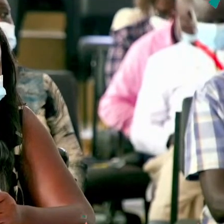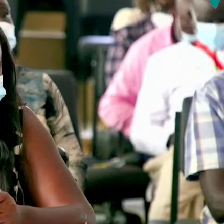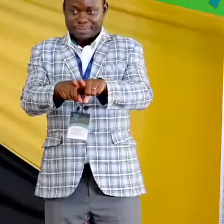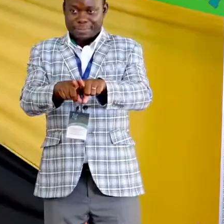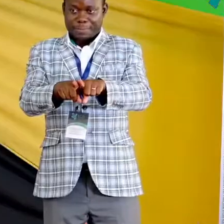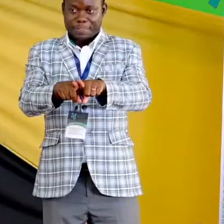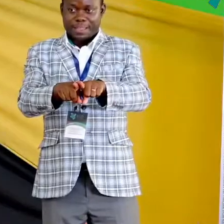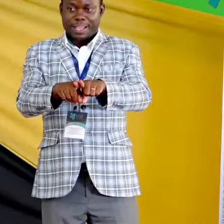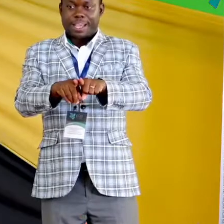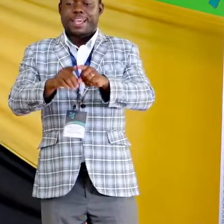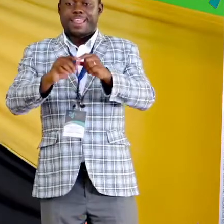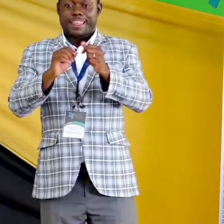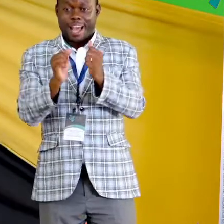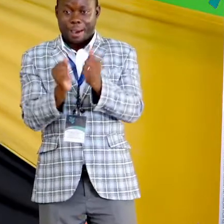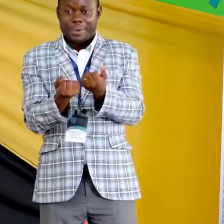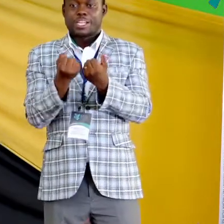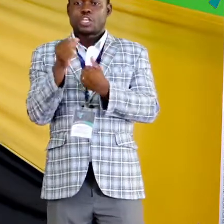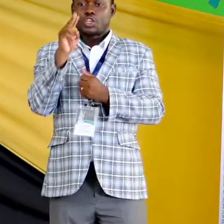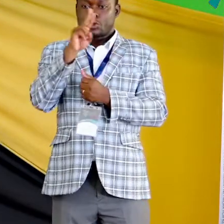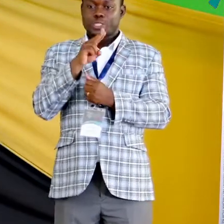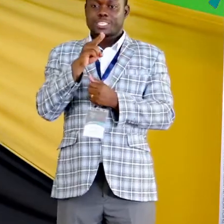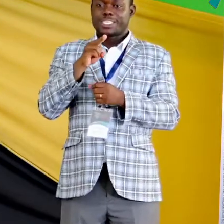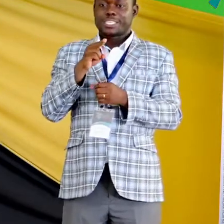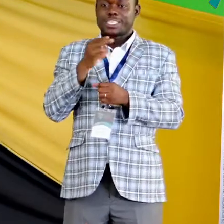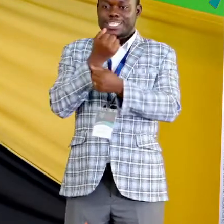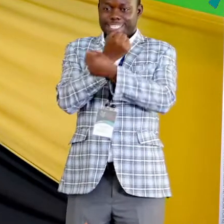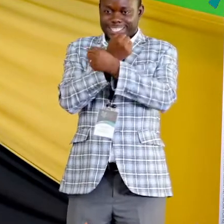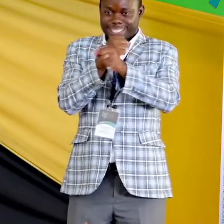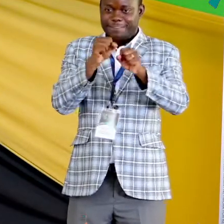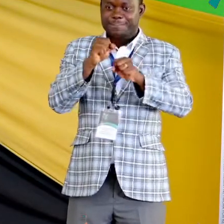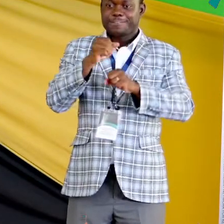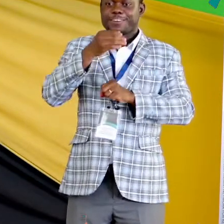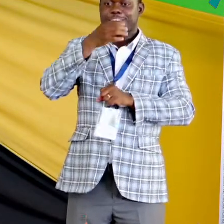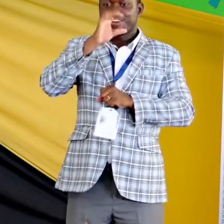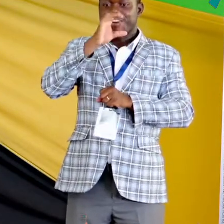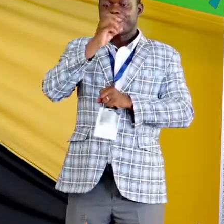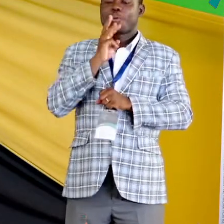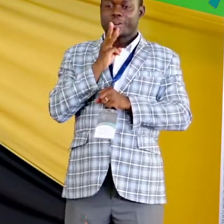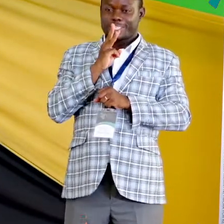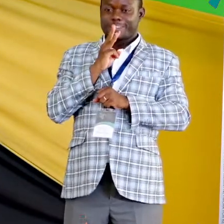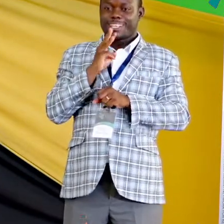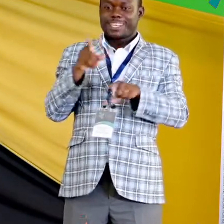has championed towards safe drinking water. And